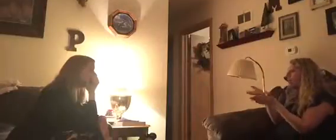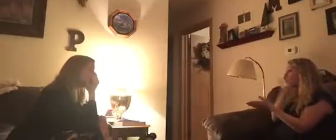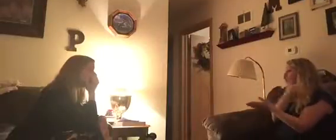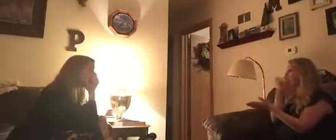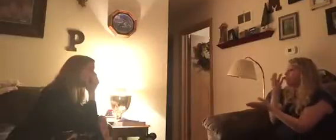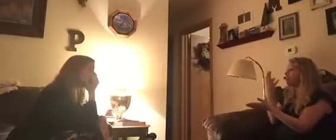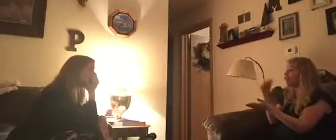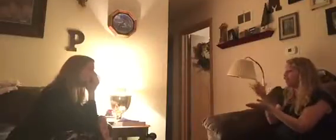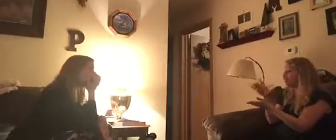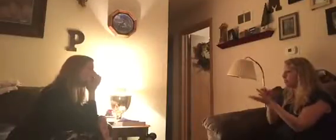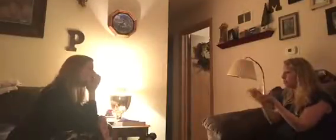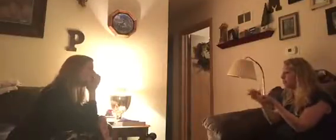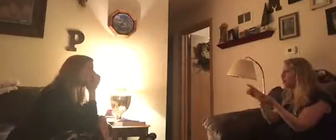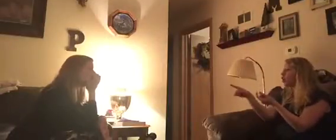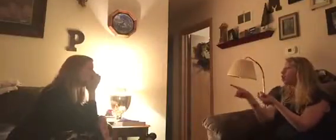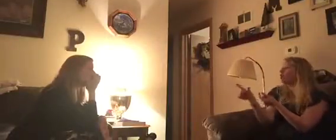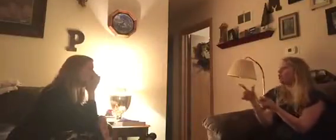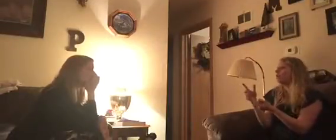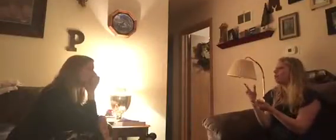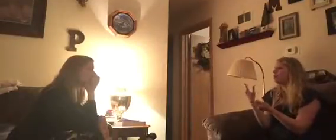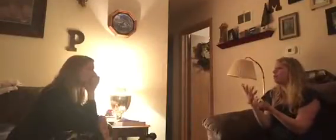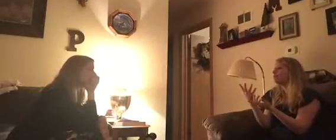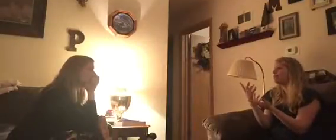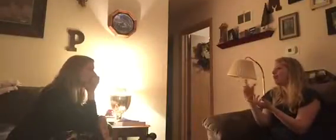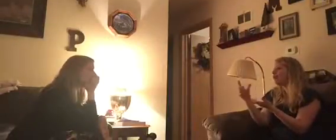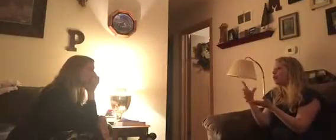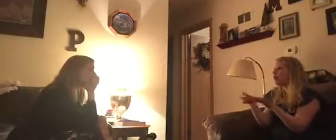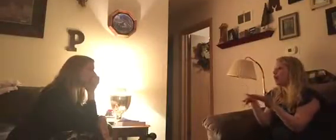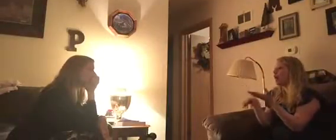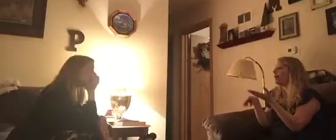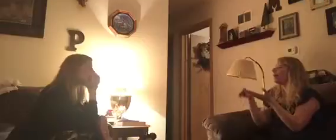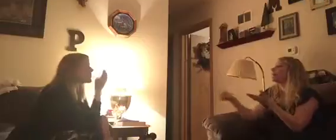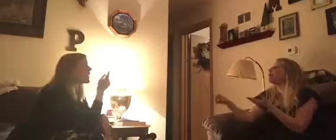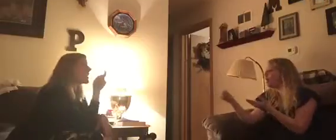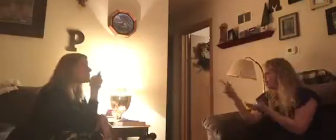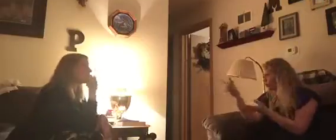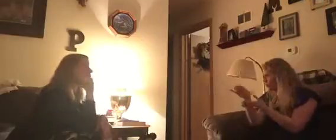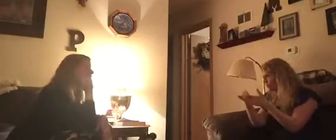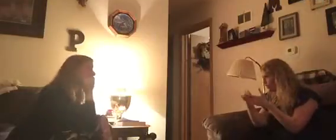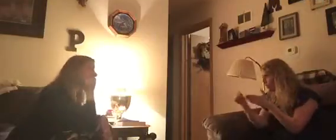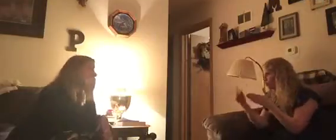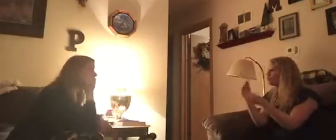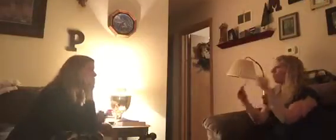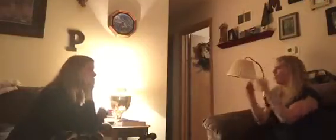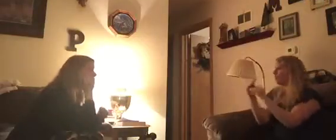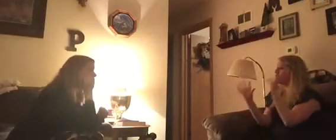And you'd be, on the hook. You'd have to pay for that extra $200, so to speak, to get it fixed.